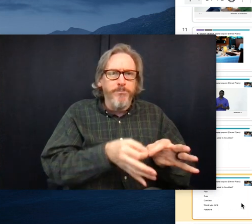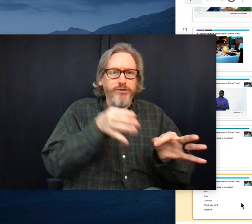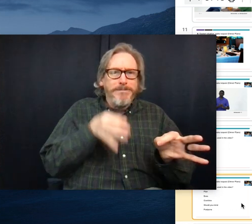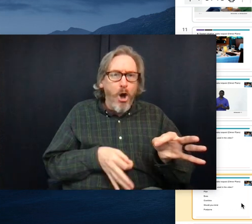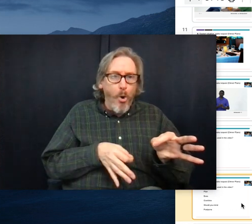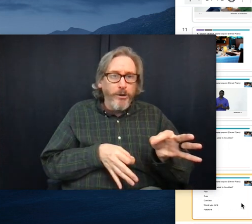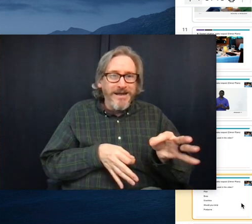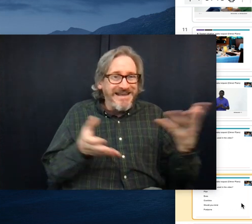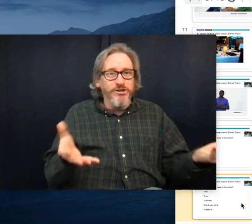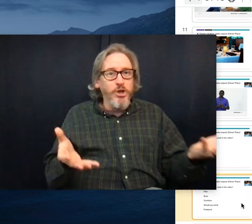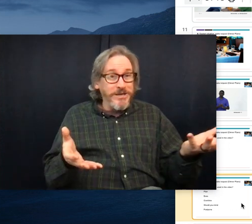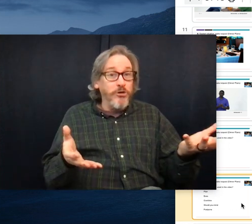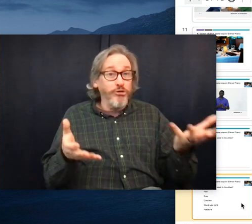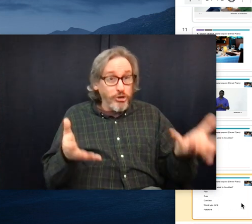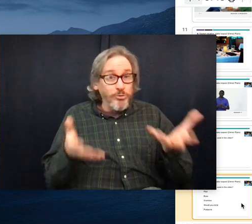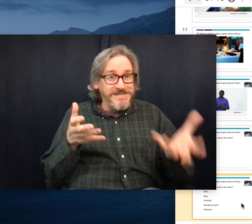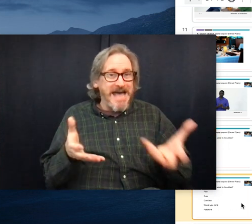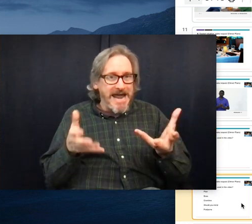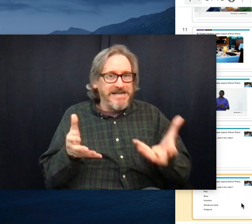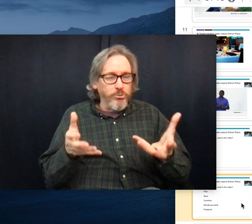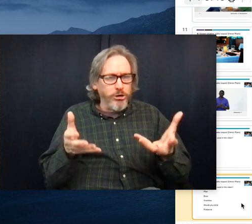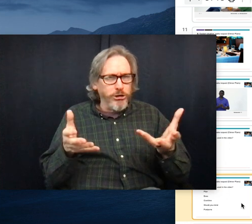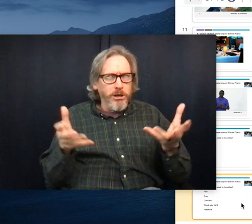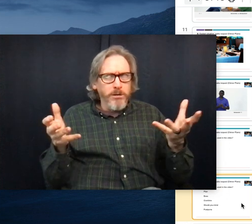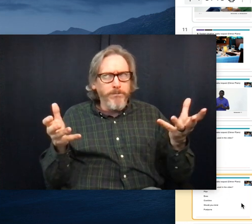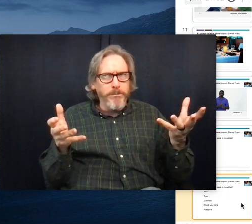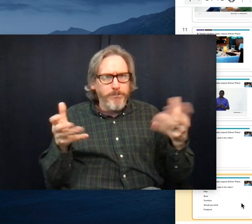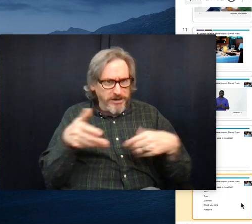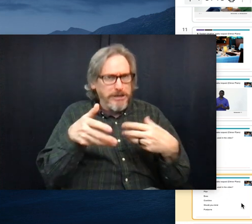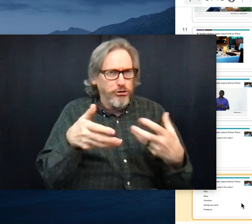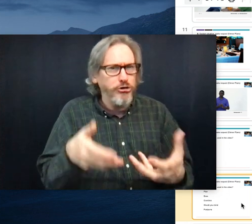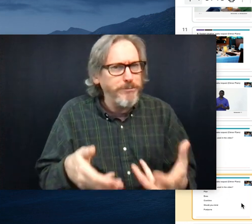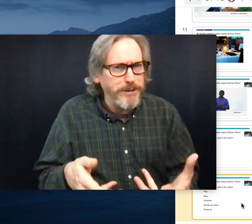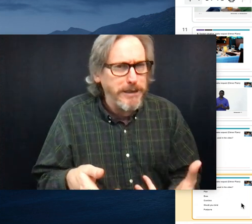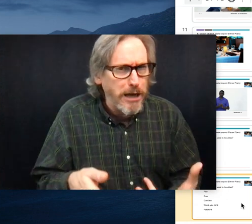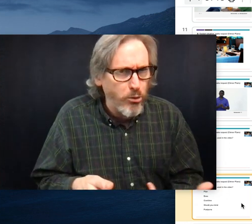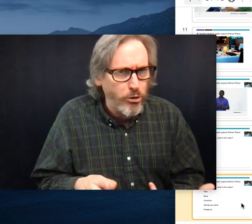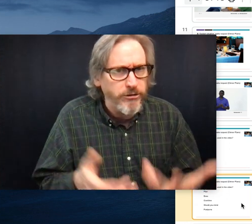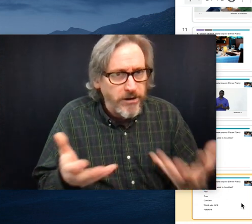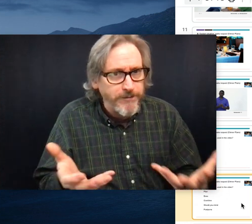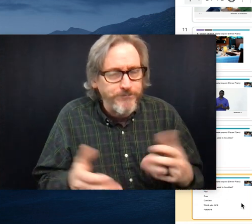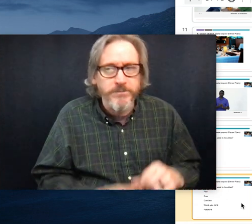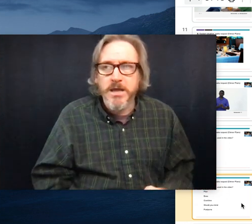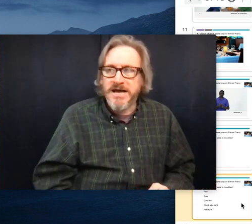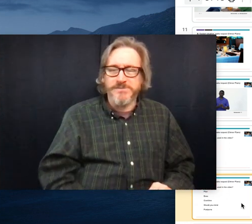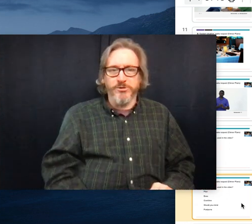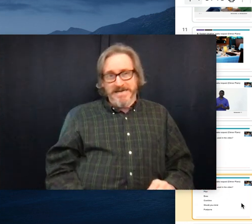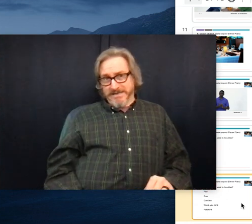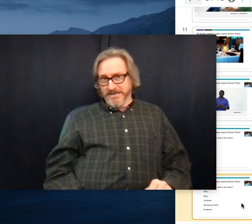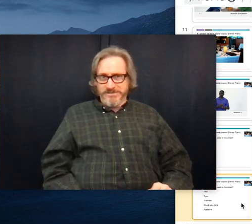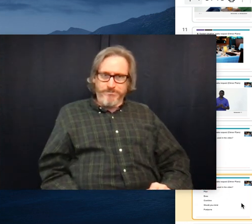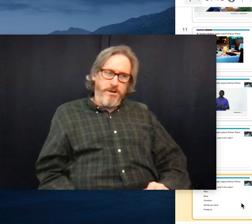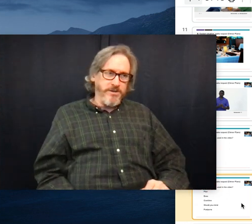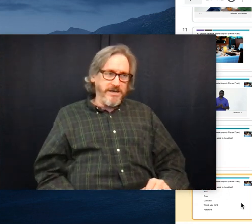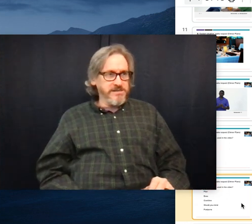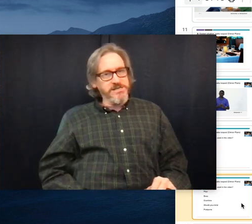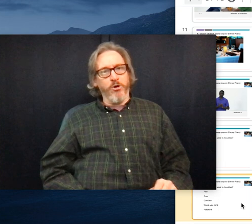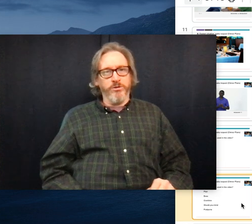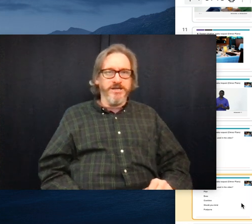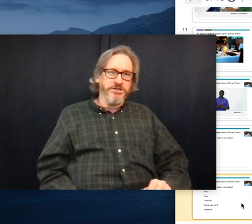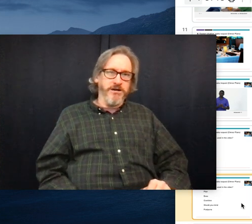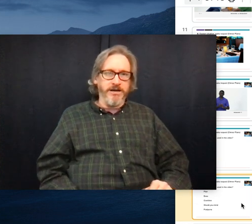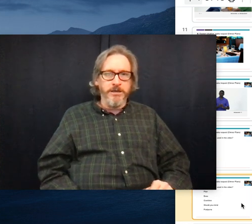be prepone, even though we don't use that as a word, but it could be a word, right? I suppose technically it's probably in